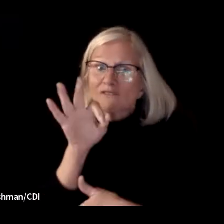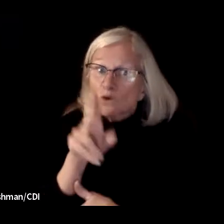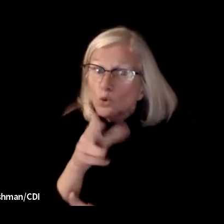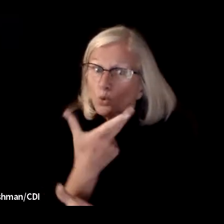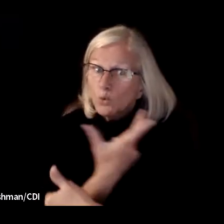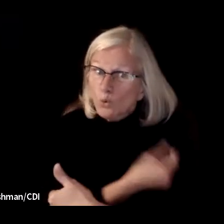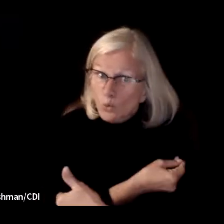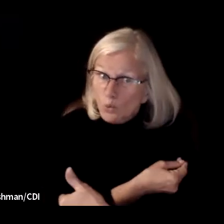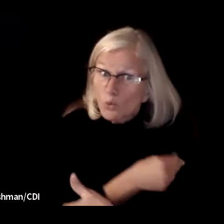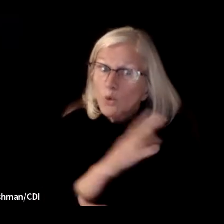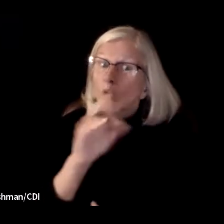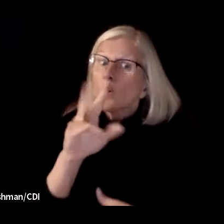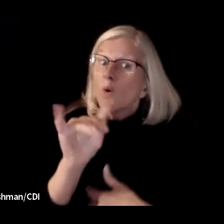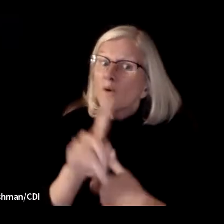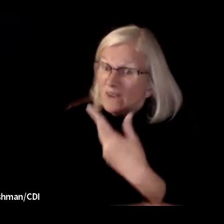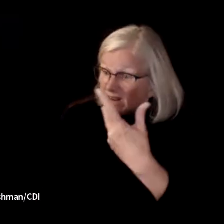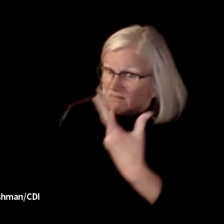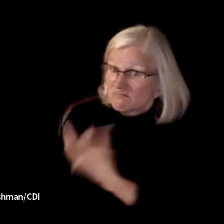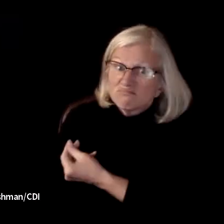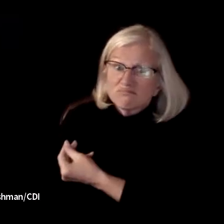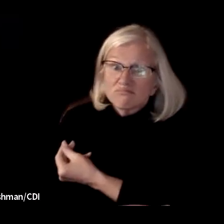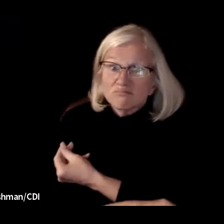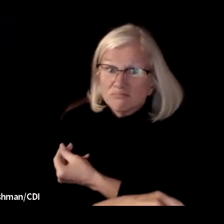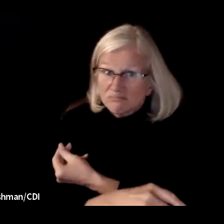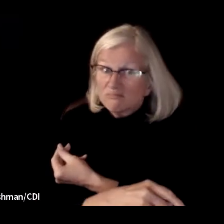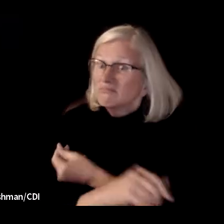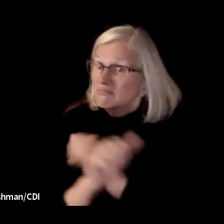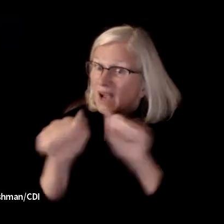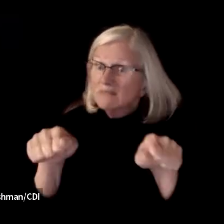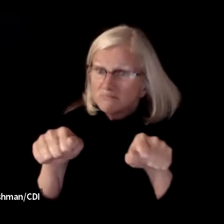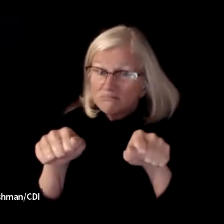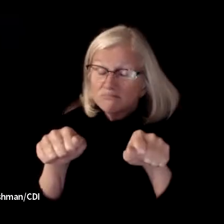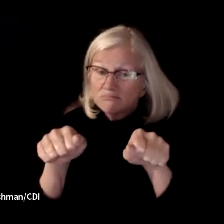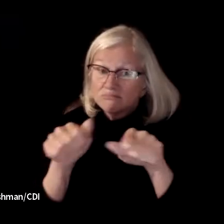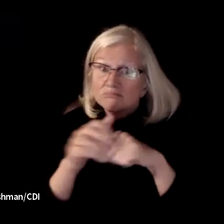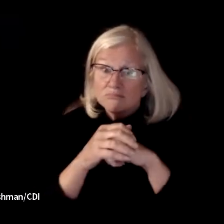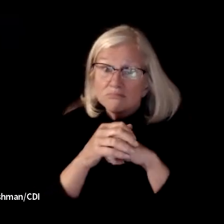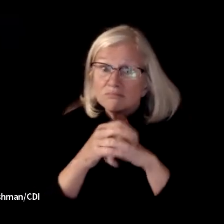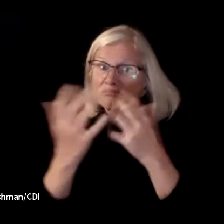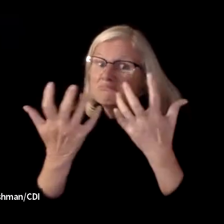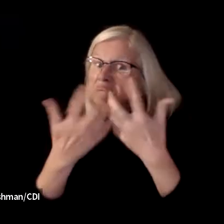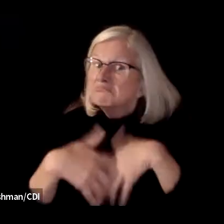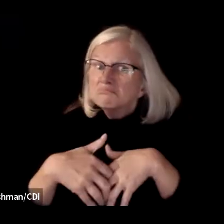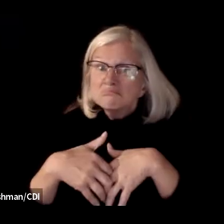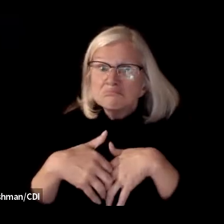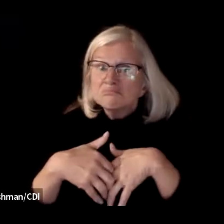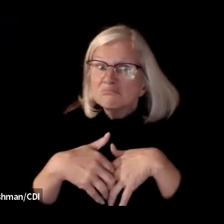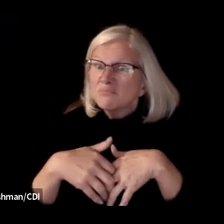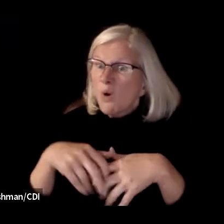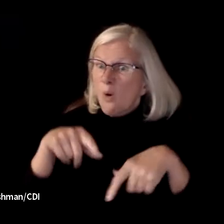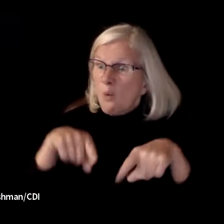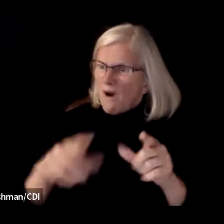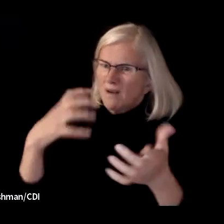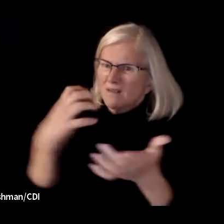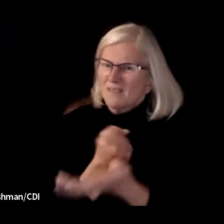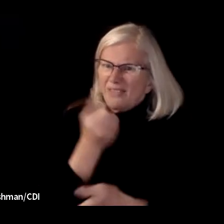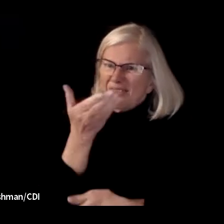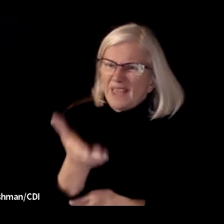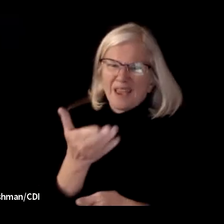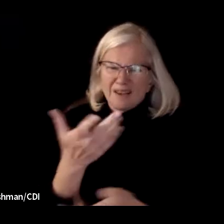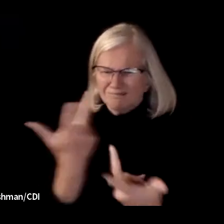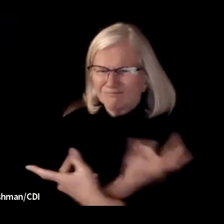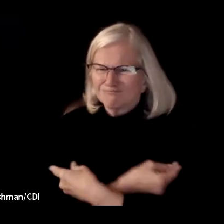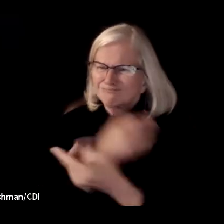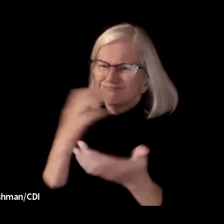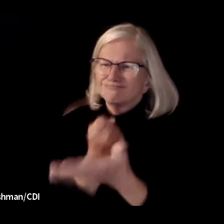vaccine. You certainly, if it works out and you are able to go to a clinic that's offering both, it's fine to get